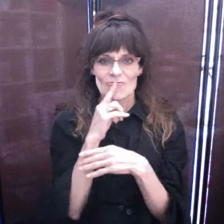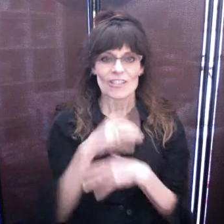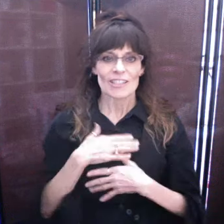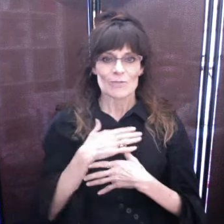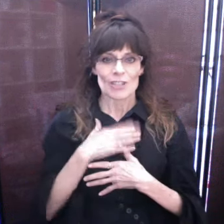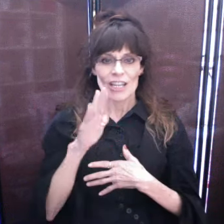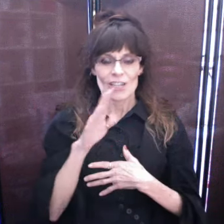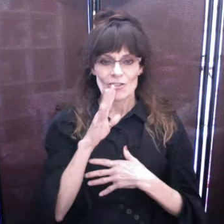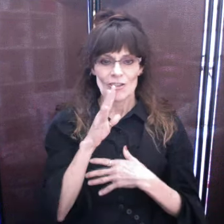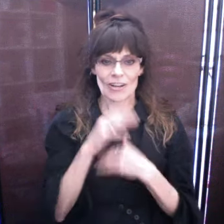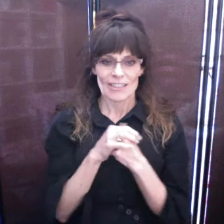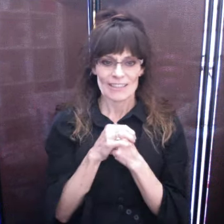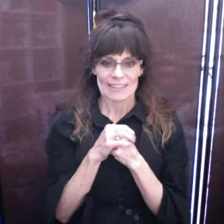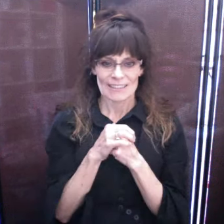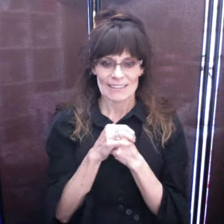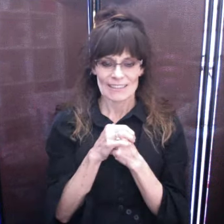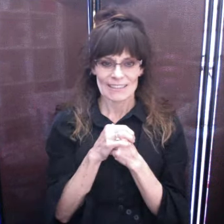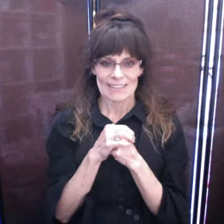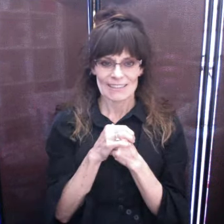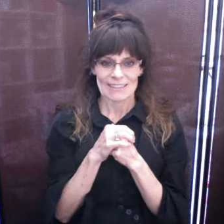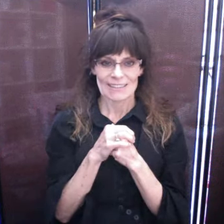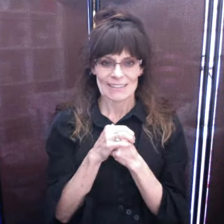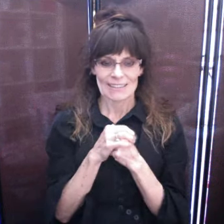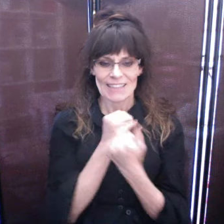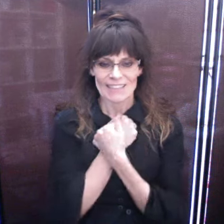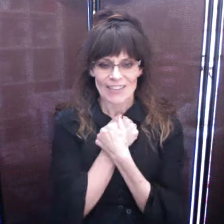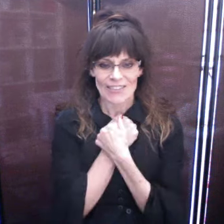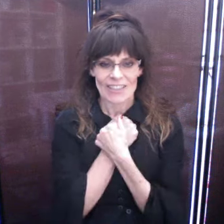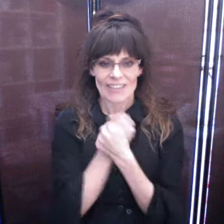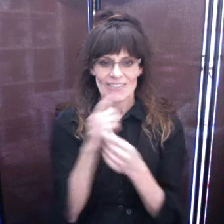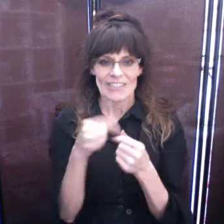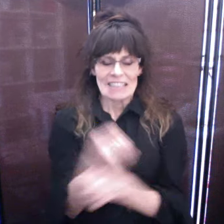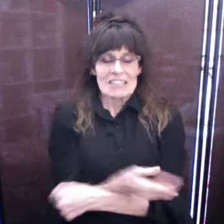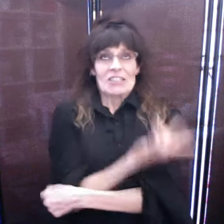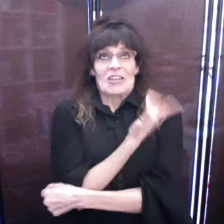I just love it when you get those body shivers